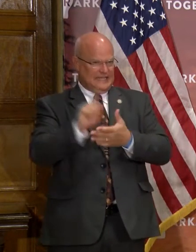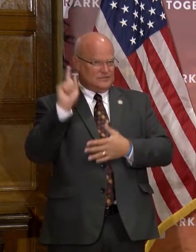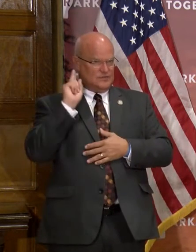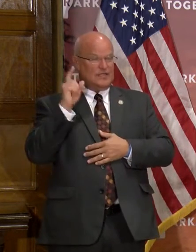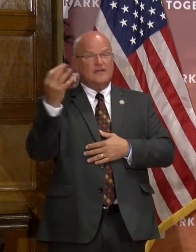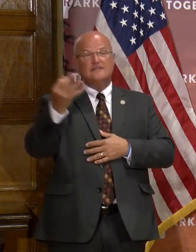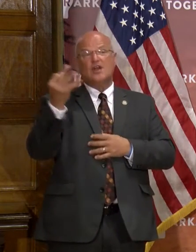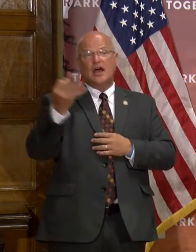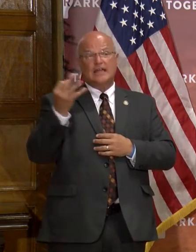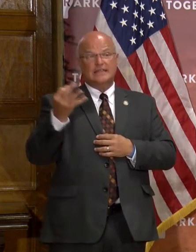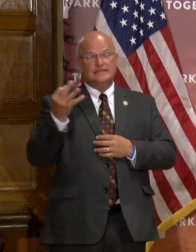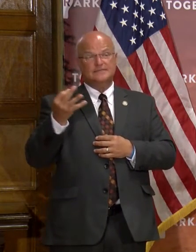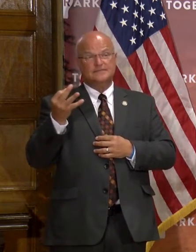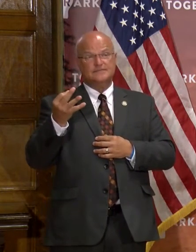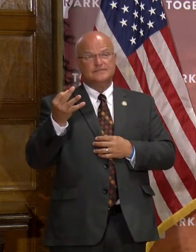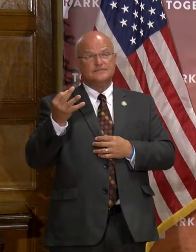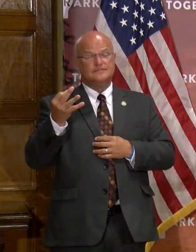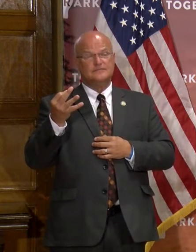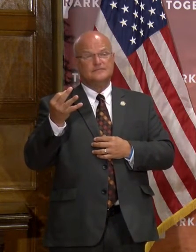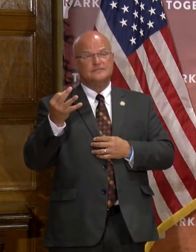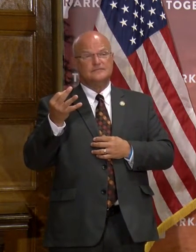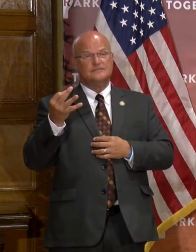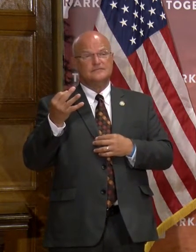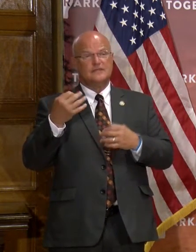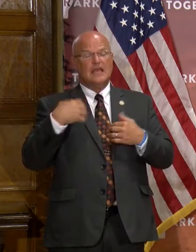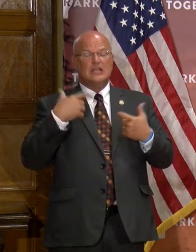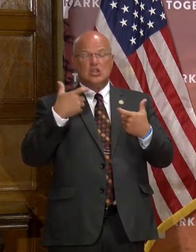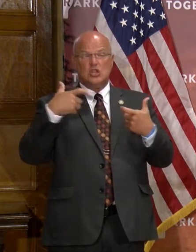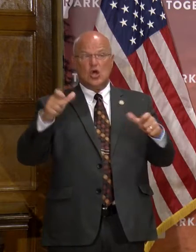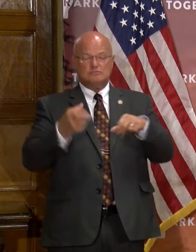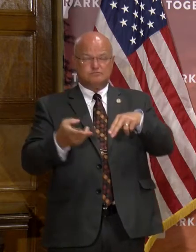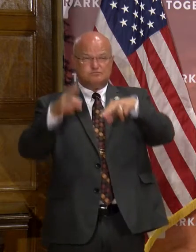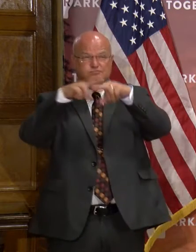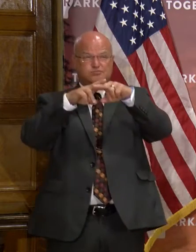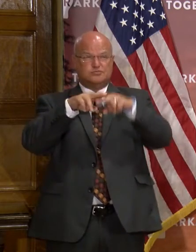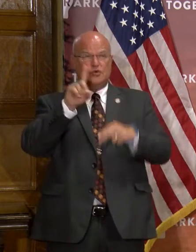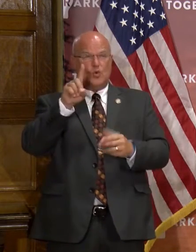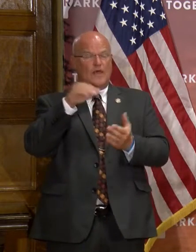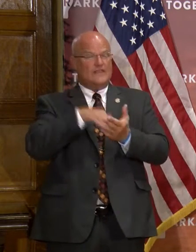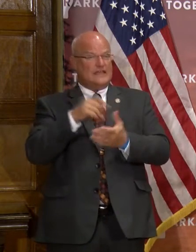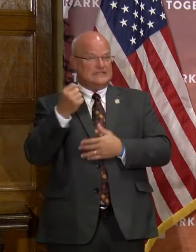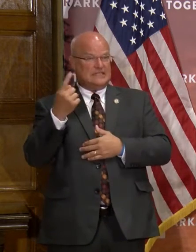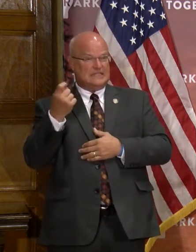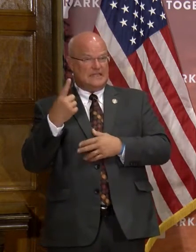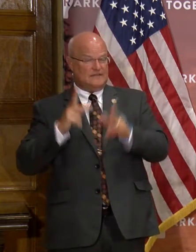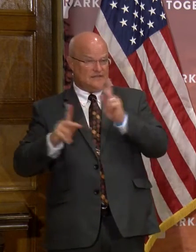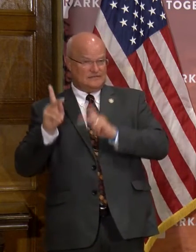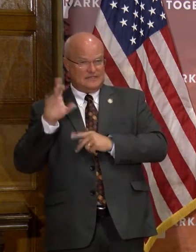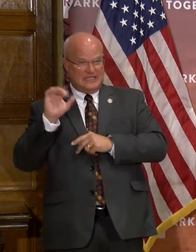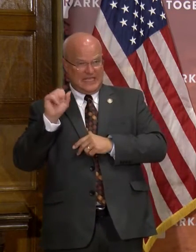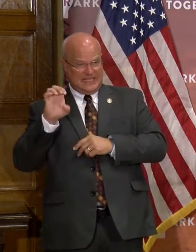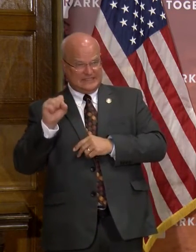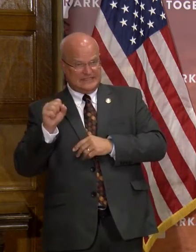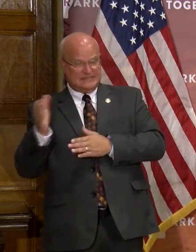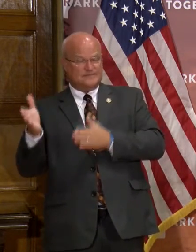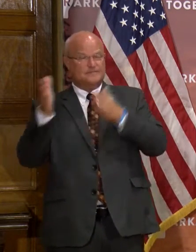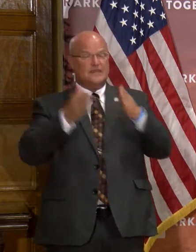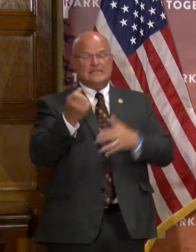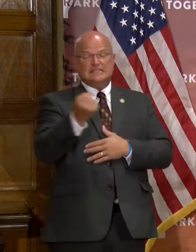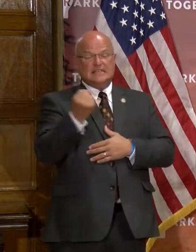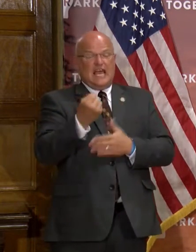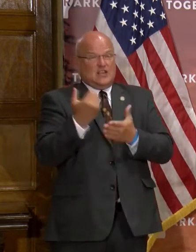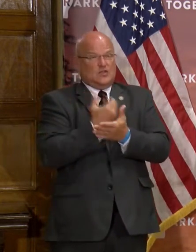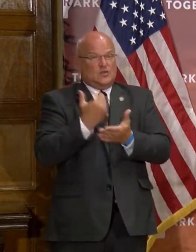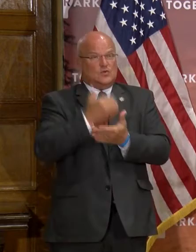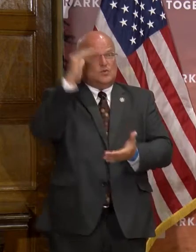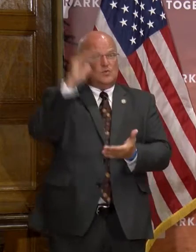week. Friday, we had a very large increase of 1,011 cases. Saturday, the new